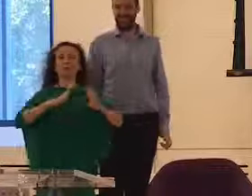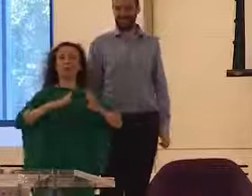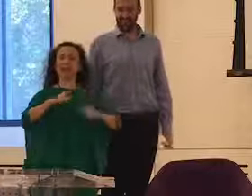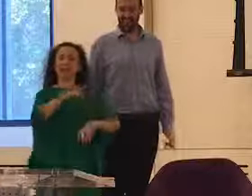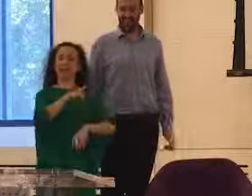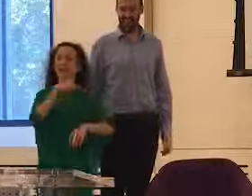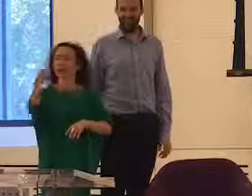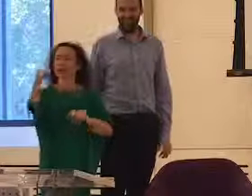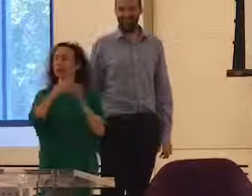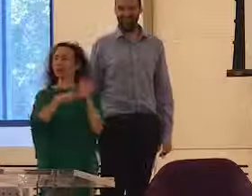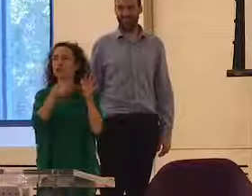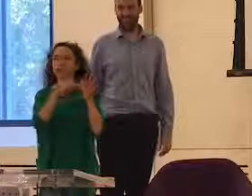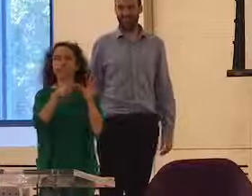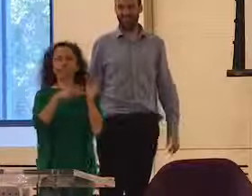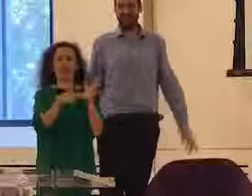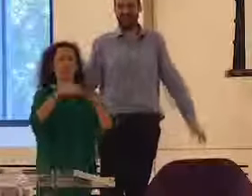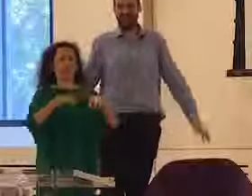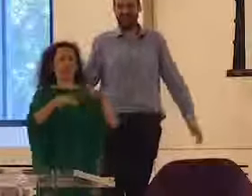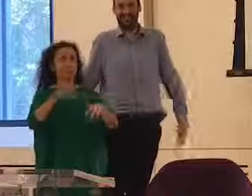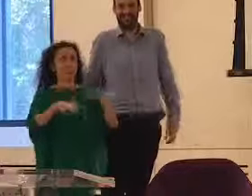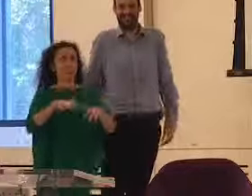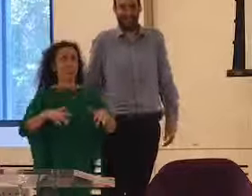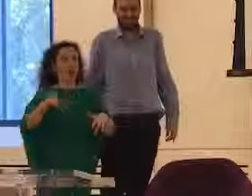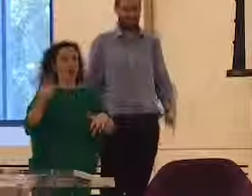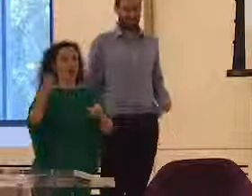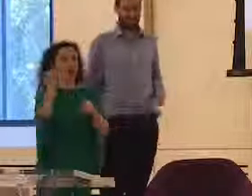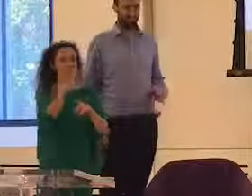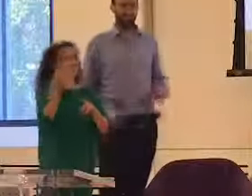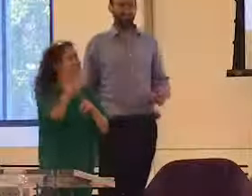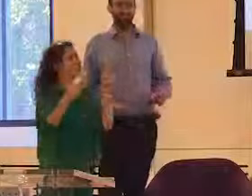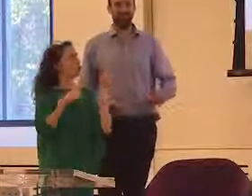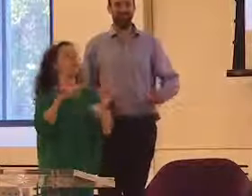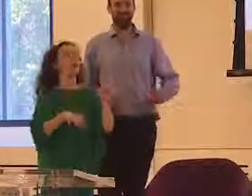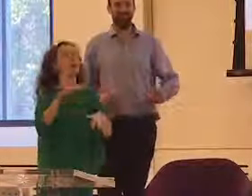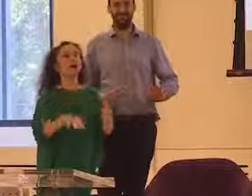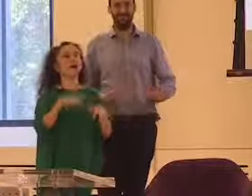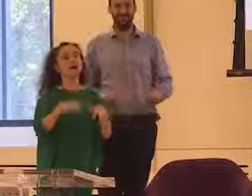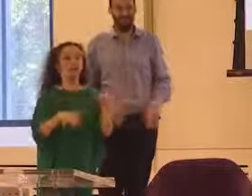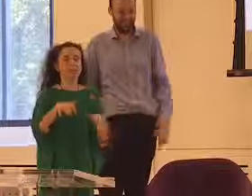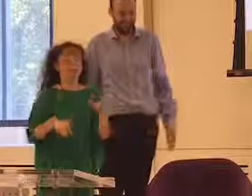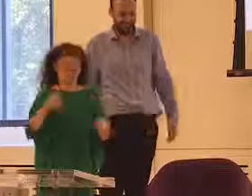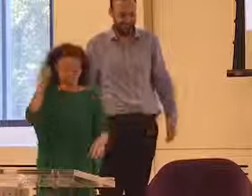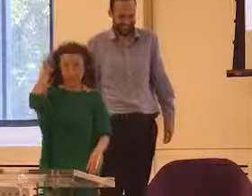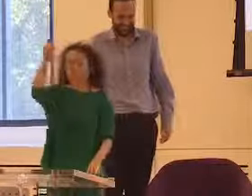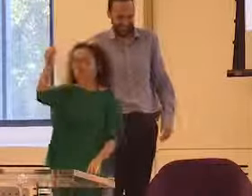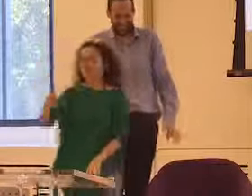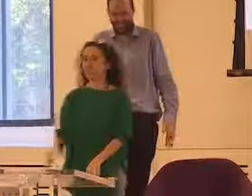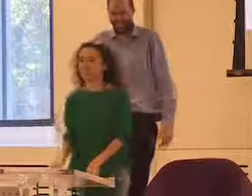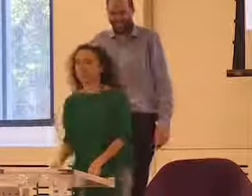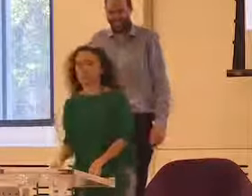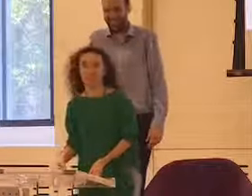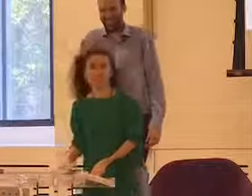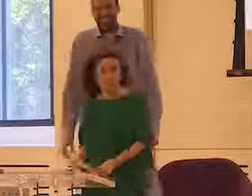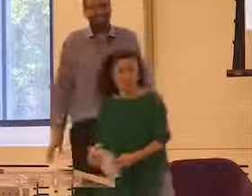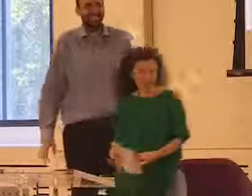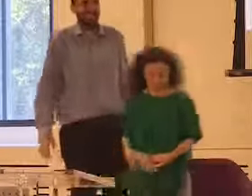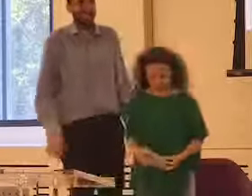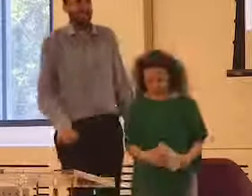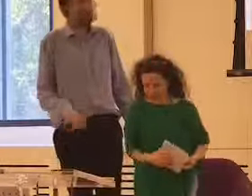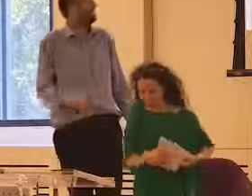after Dr. Hamilton's speech, we'll have 5-minute break because we want to give Jean a break as well. She's been captioning and doing the